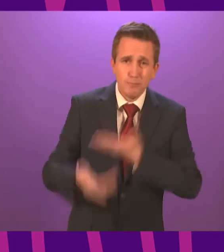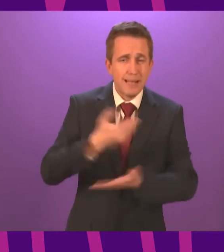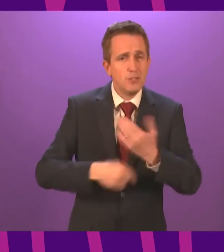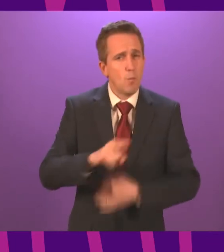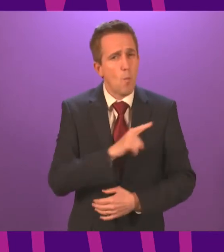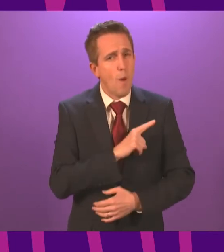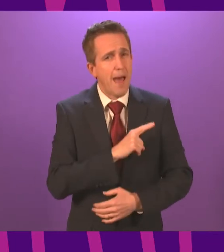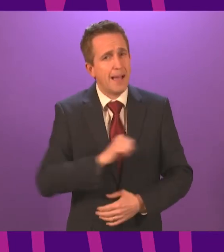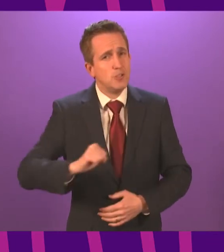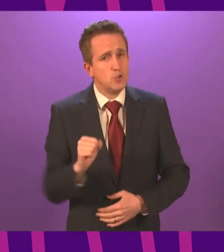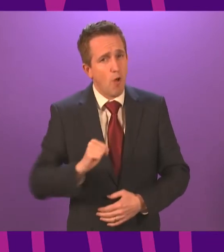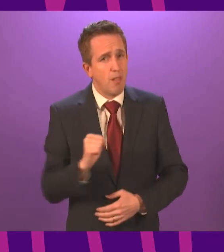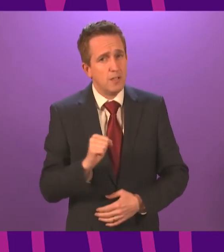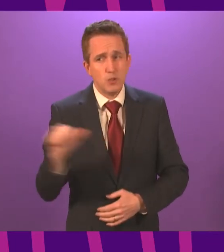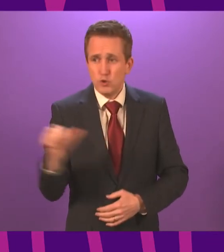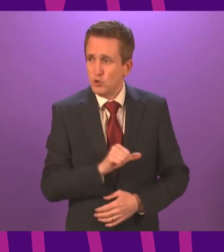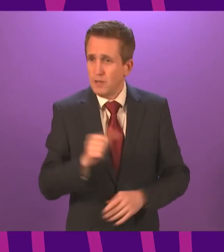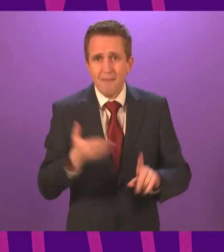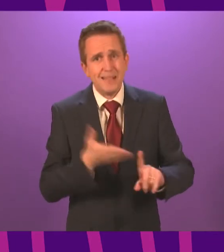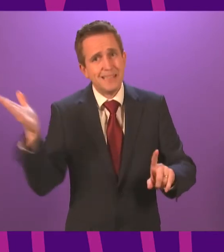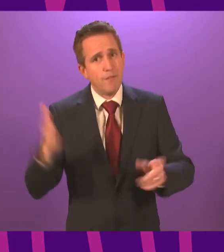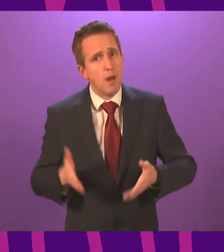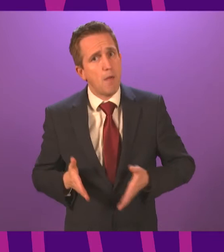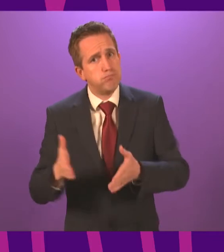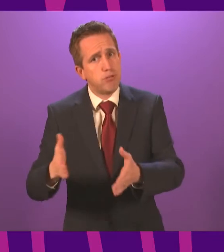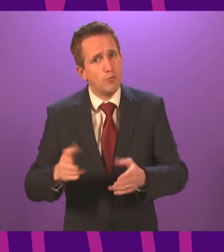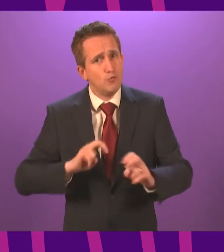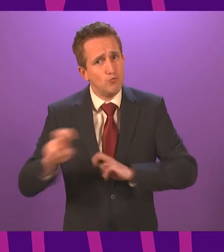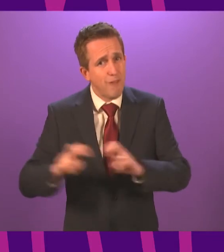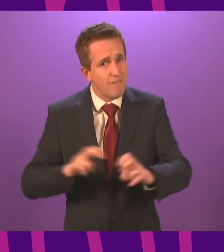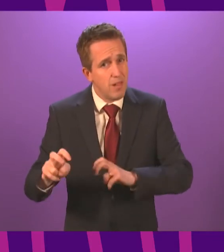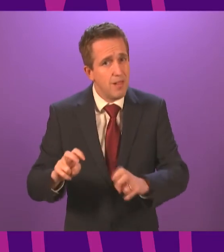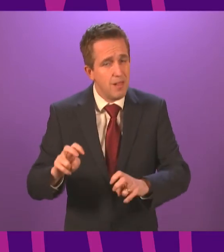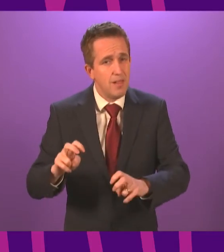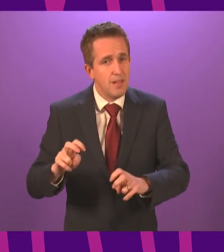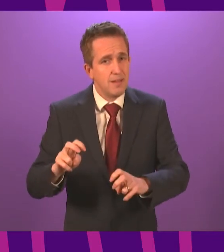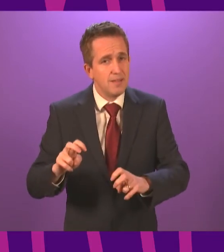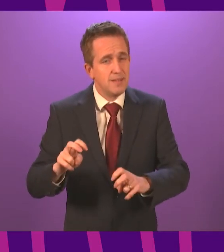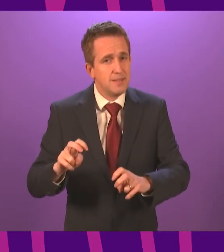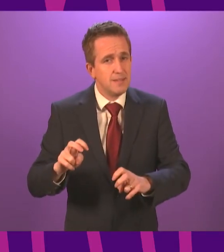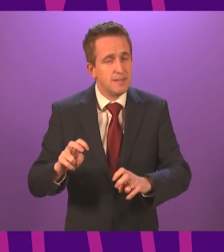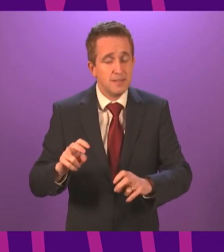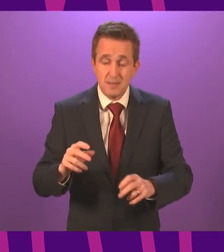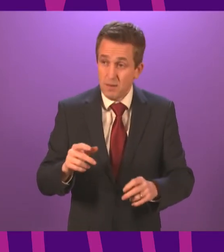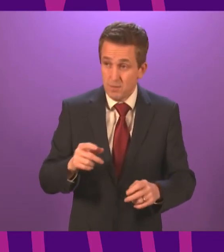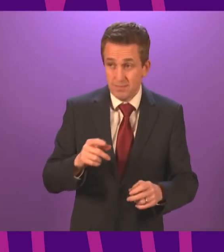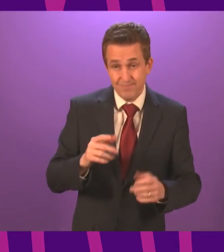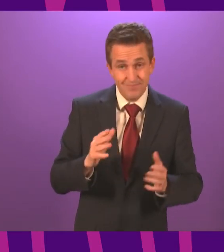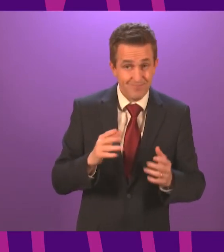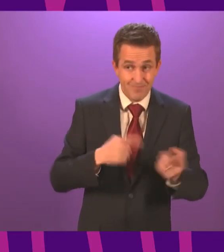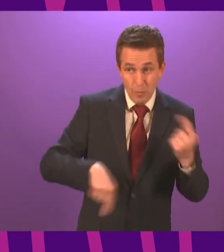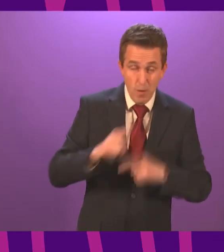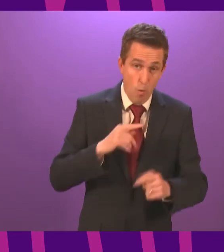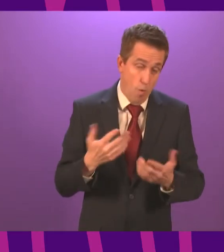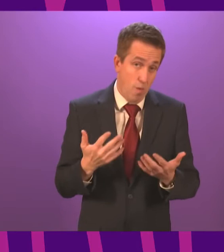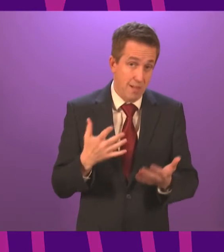why Scotland would take a very different approach to travel. And I think there is a responsibility to lay out on